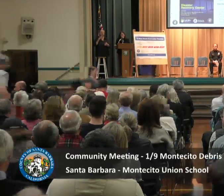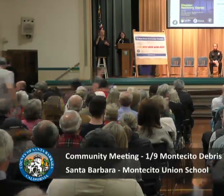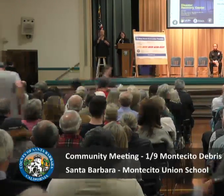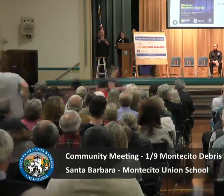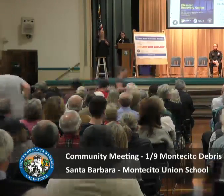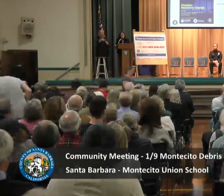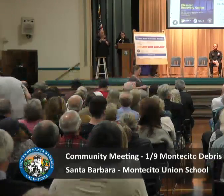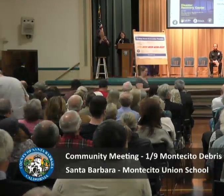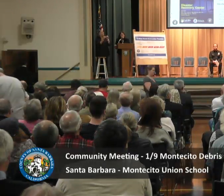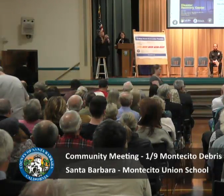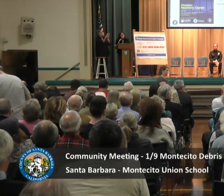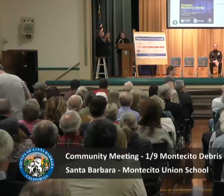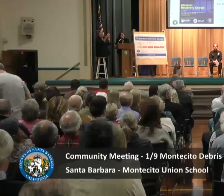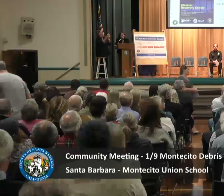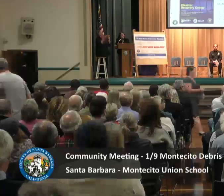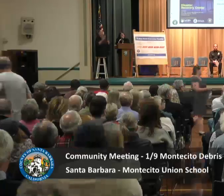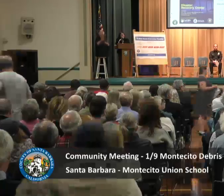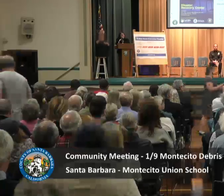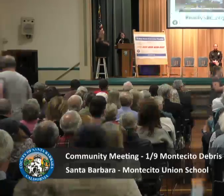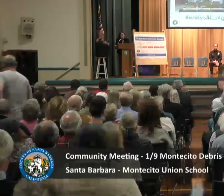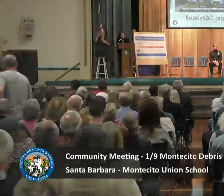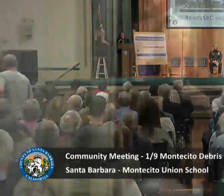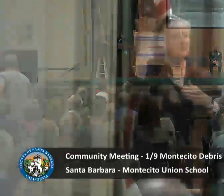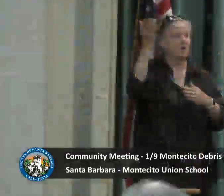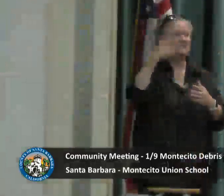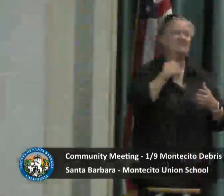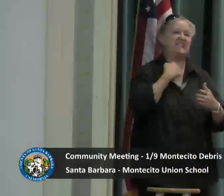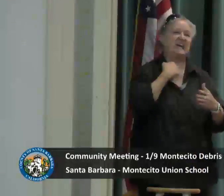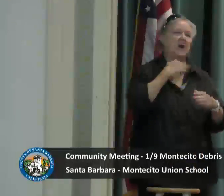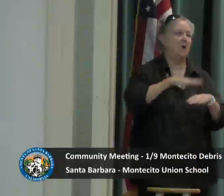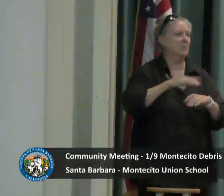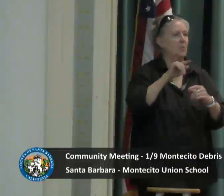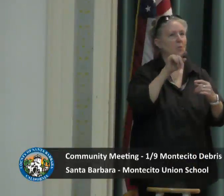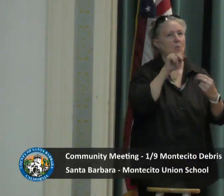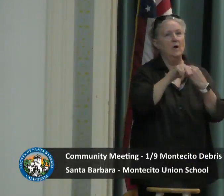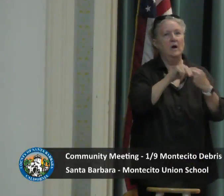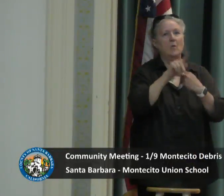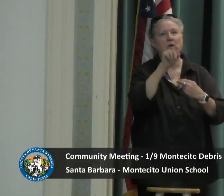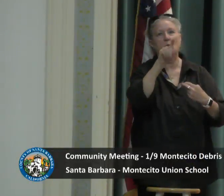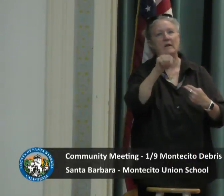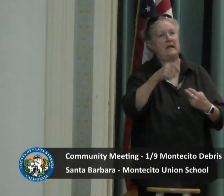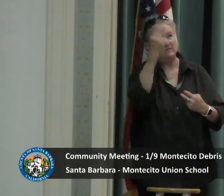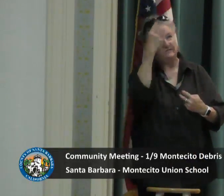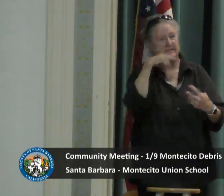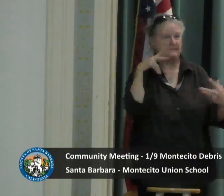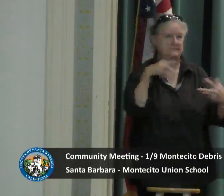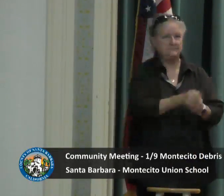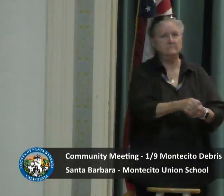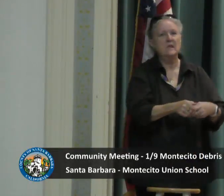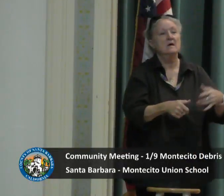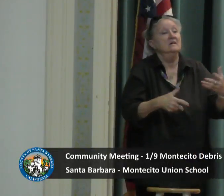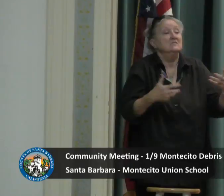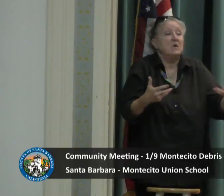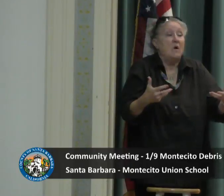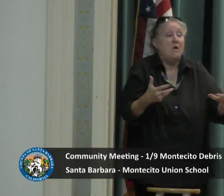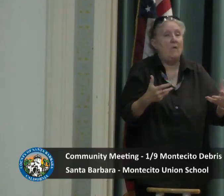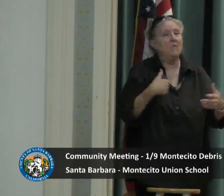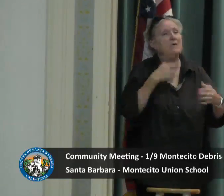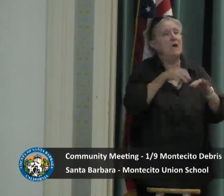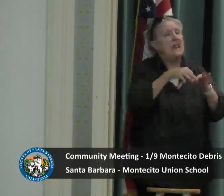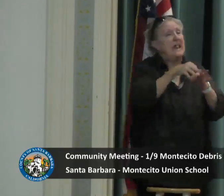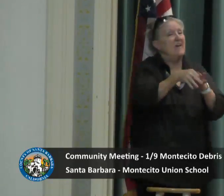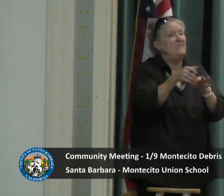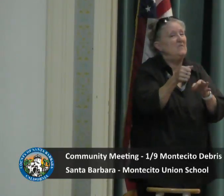live. Several of our speakers are actually stuck on the 101. I understand there is an accident. So we're going to delay just a